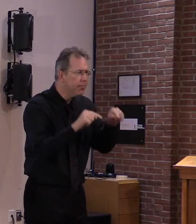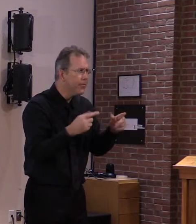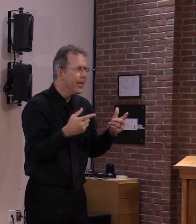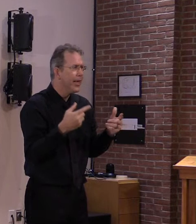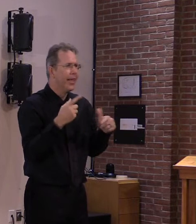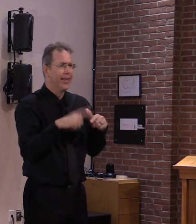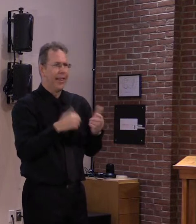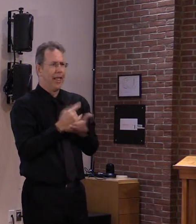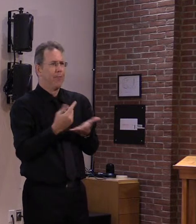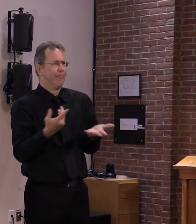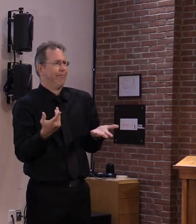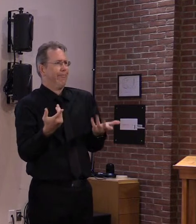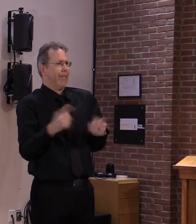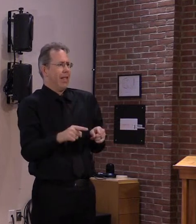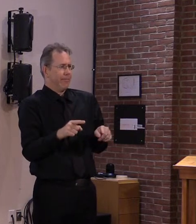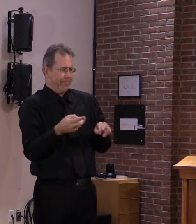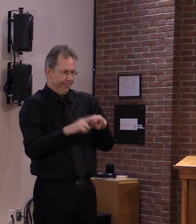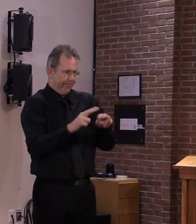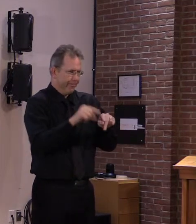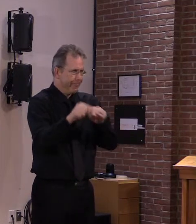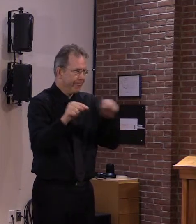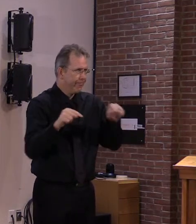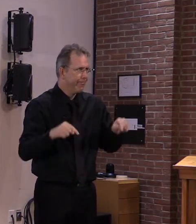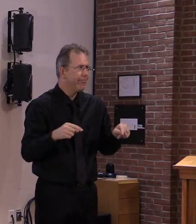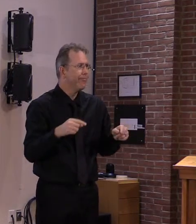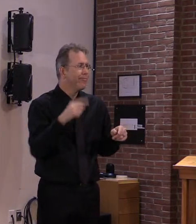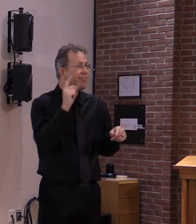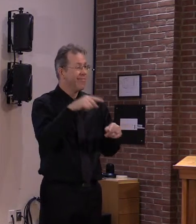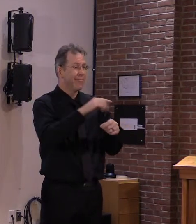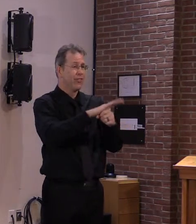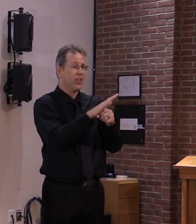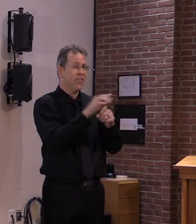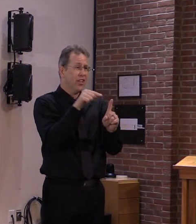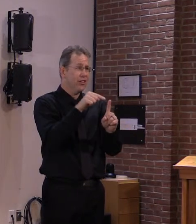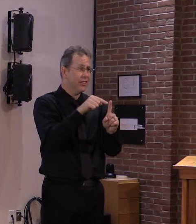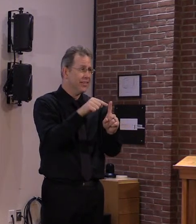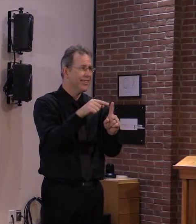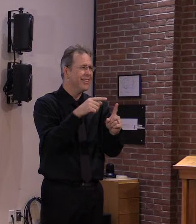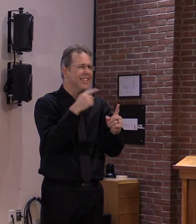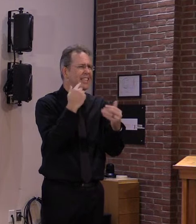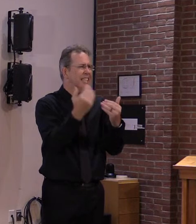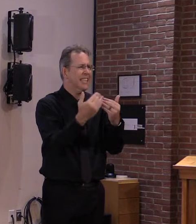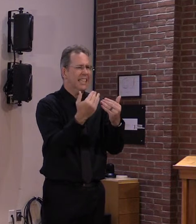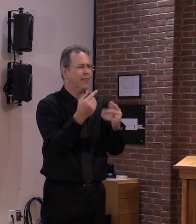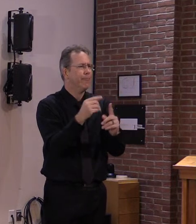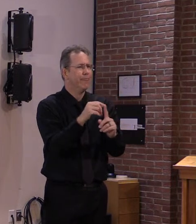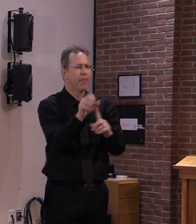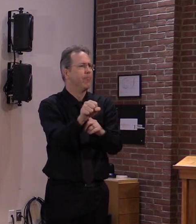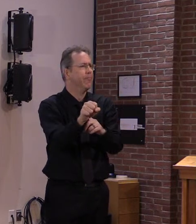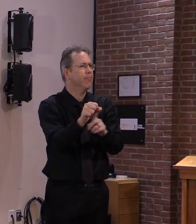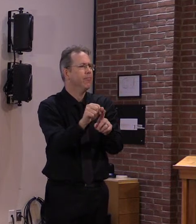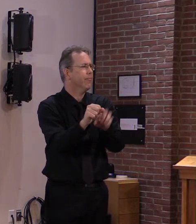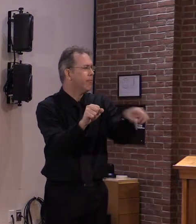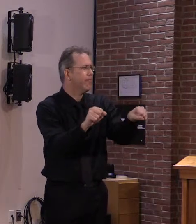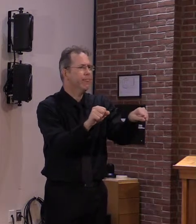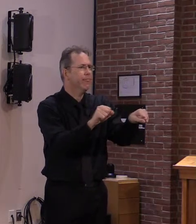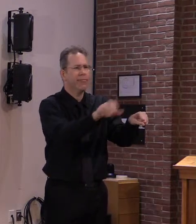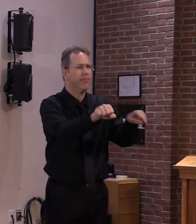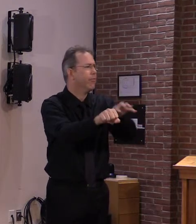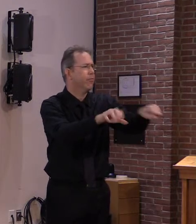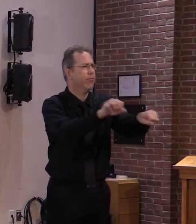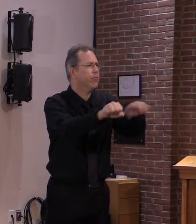COVID. Some of them will have no symptoms but test positive. So our percent positivity rate gives us a very nice finger on